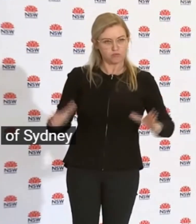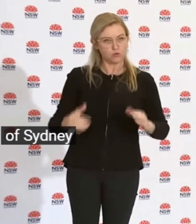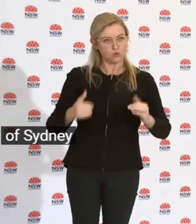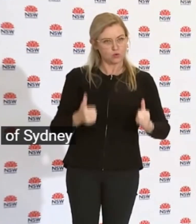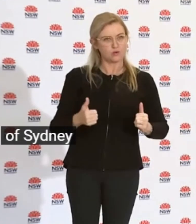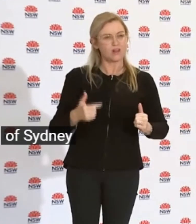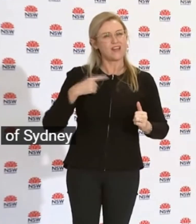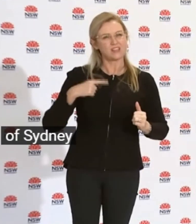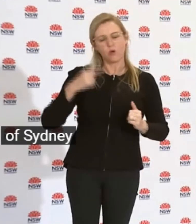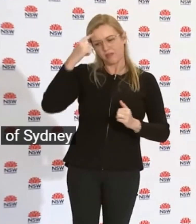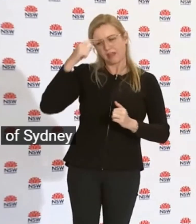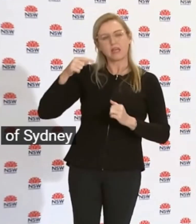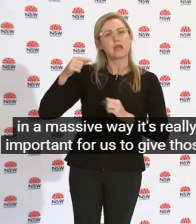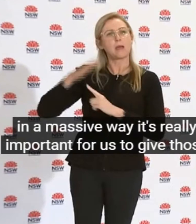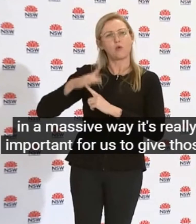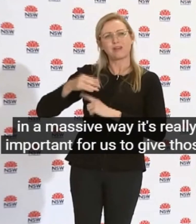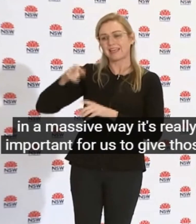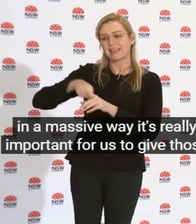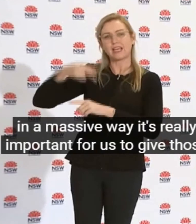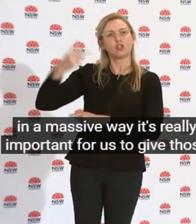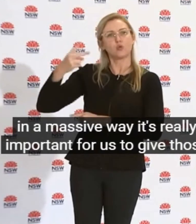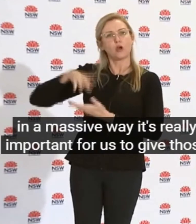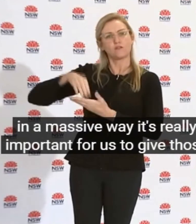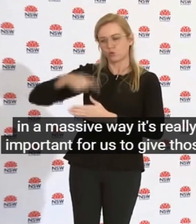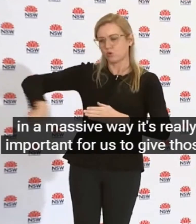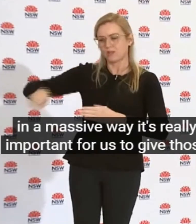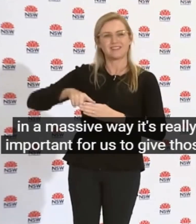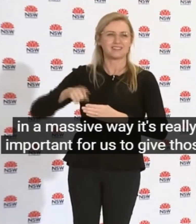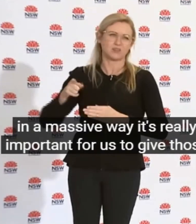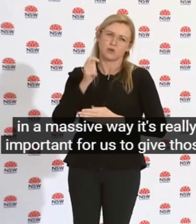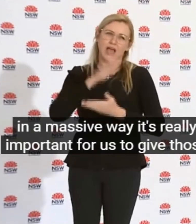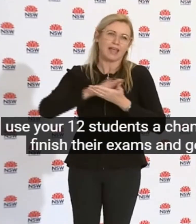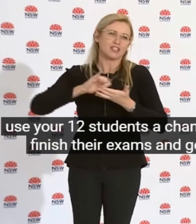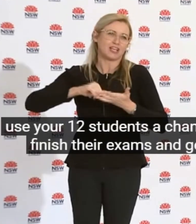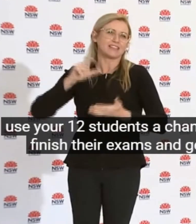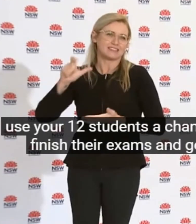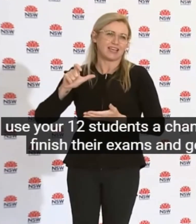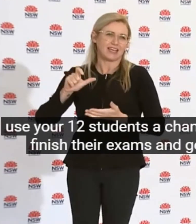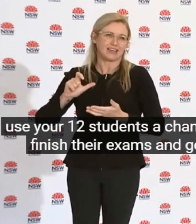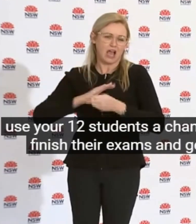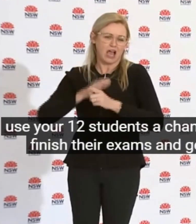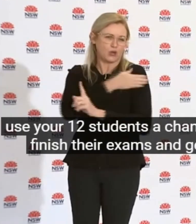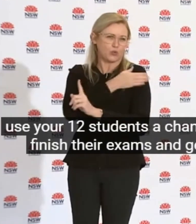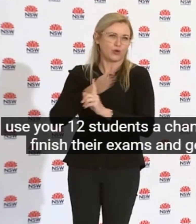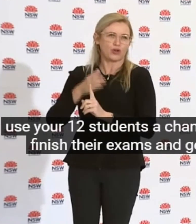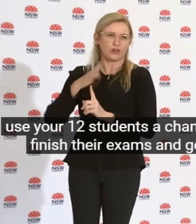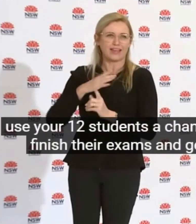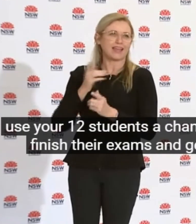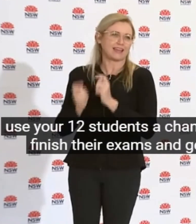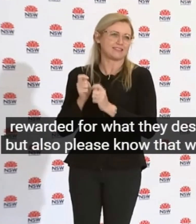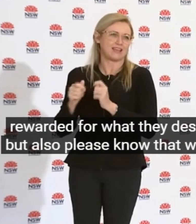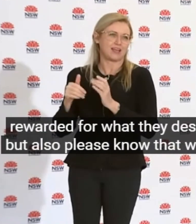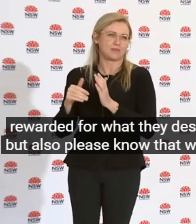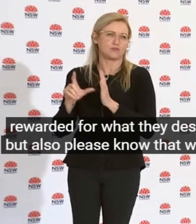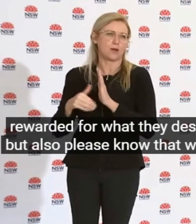12 students a chance to finish their exams and get rewarded for what they deserve. But also please know that we are finding, obviously,